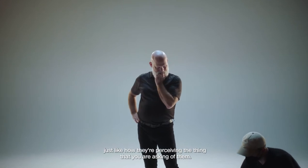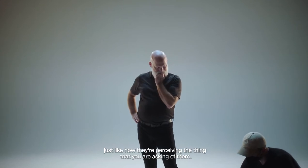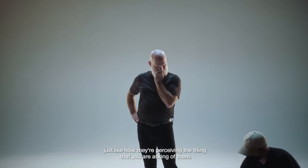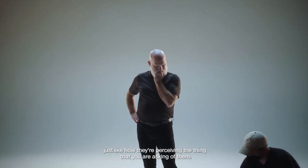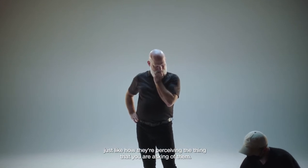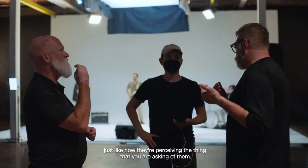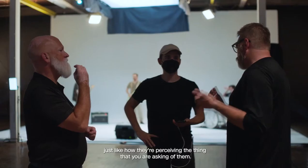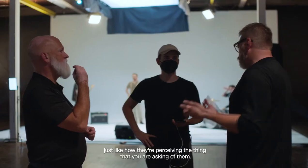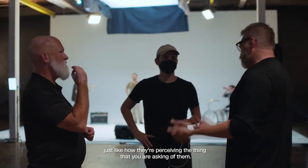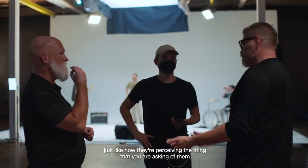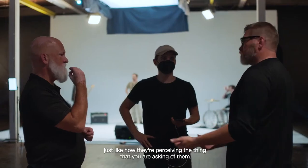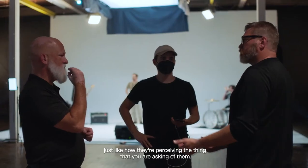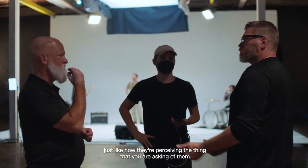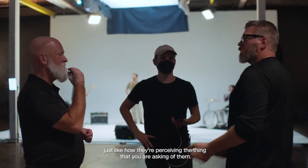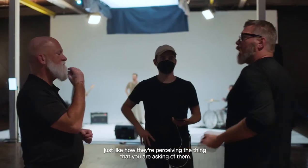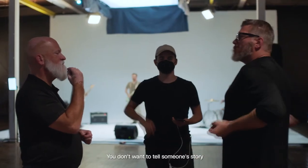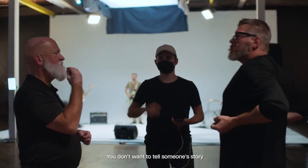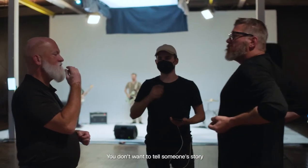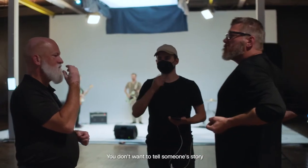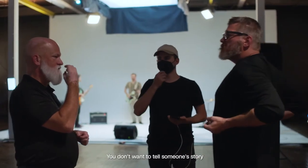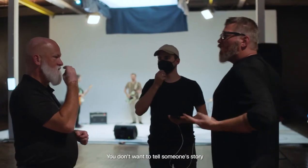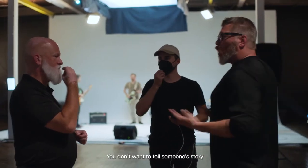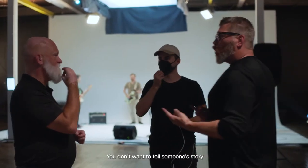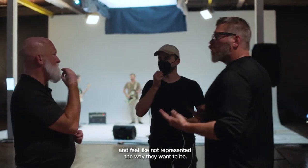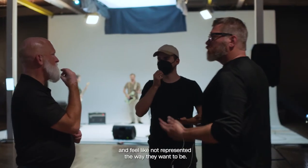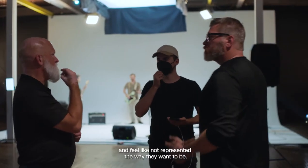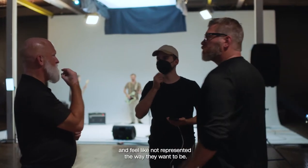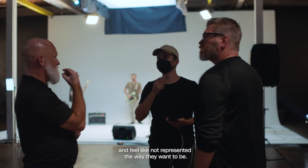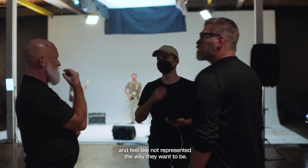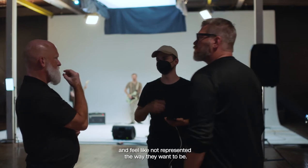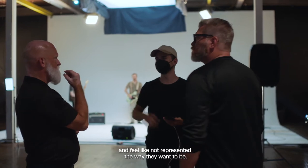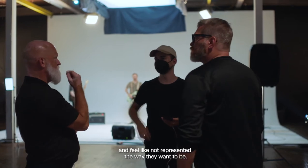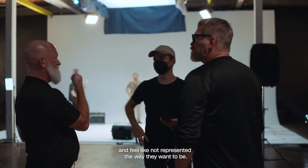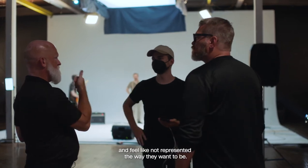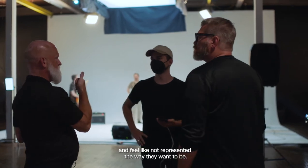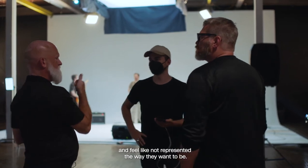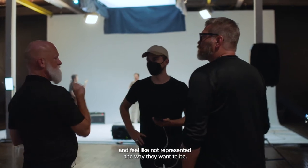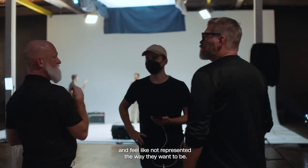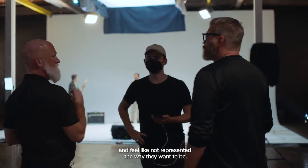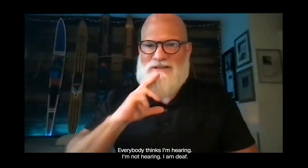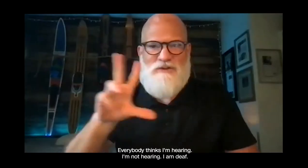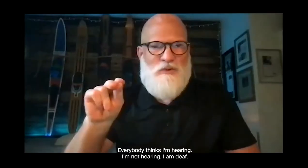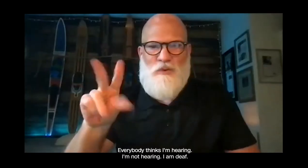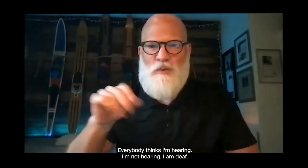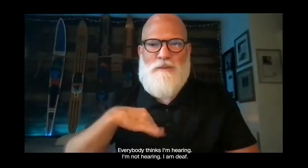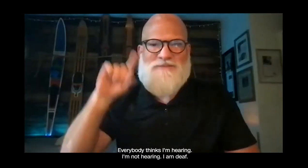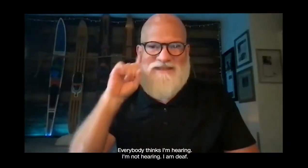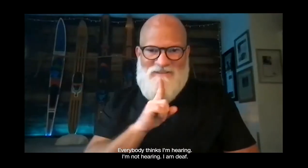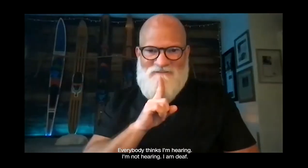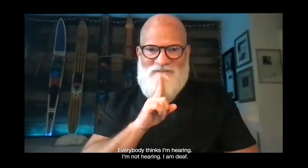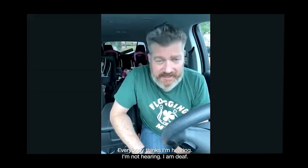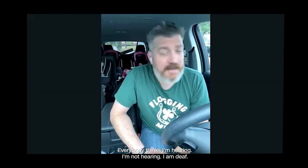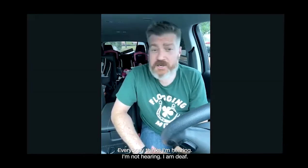they're perceiving the thing that you are asking of them. You don't want to tell someone's story and feel like not represented the way they want to be. Everybody